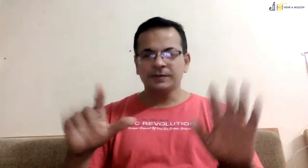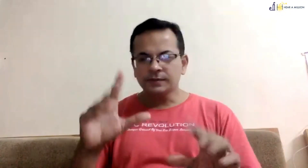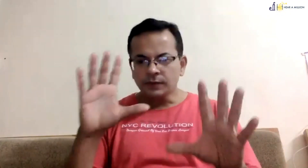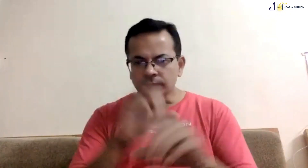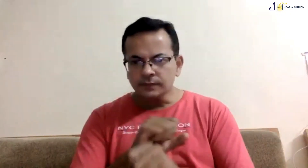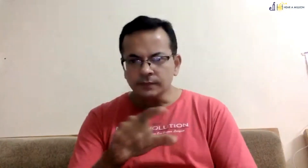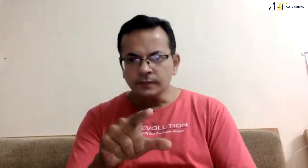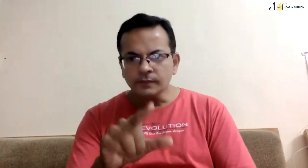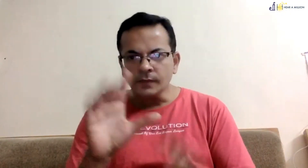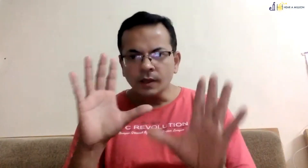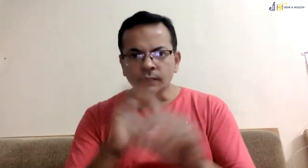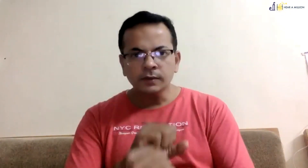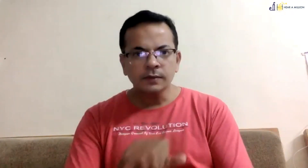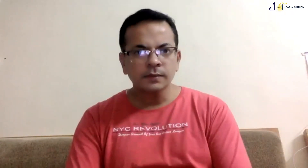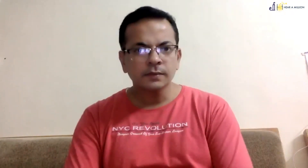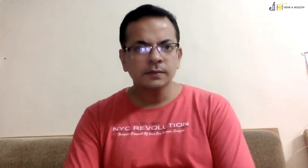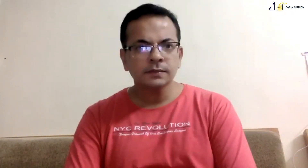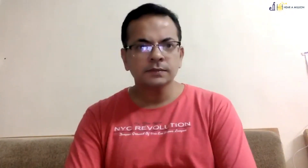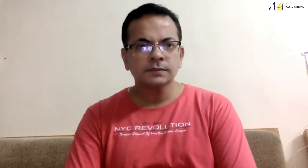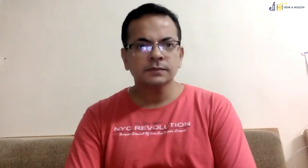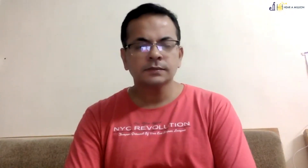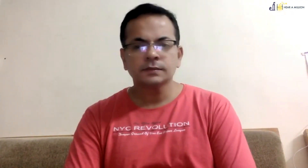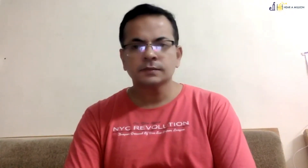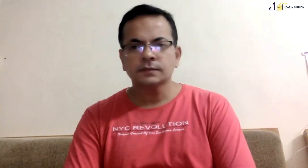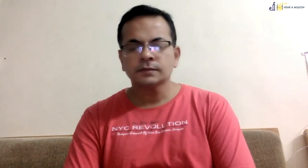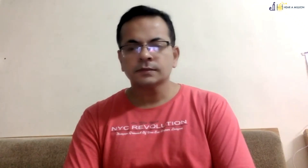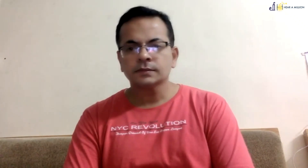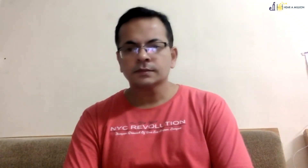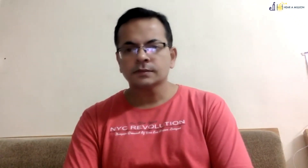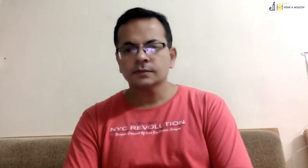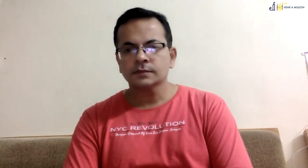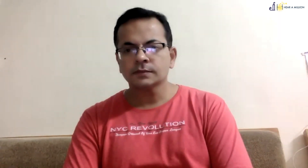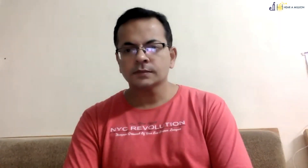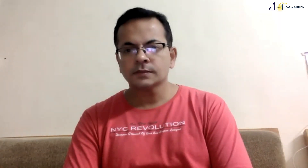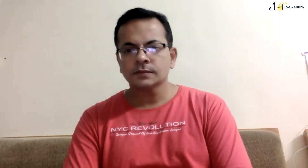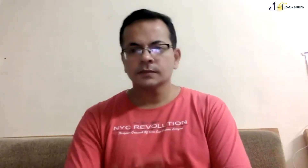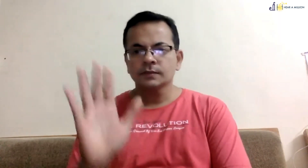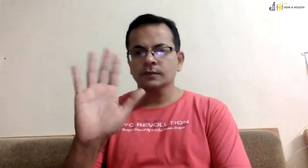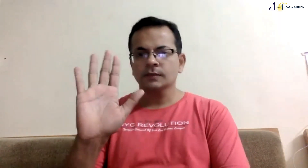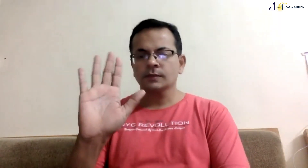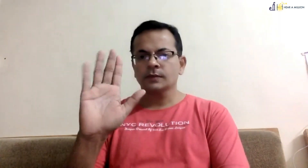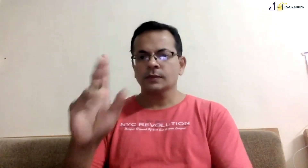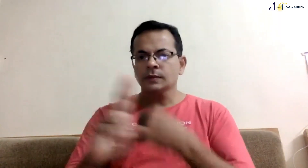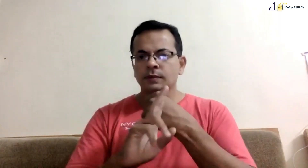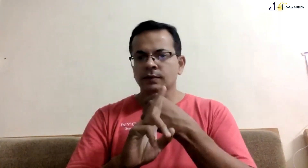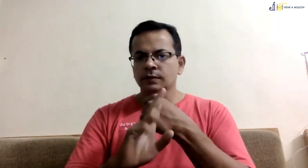cool place. It's a nice place. We miss Sarjan from the spotlight.